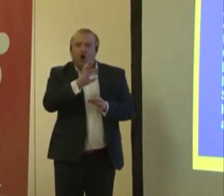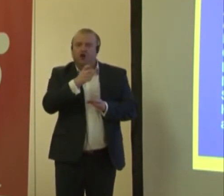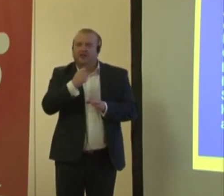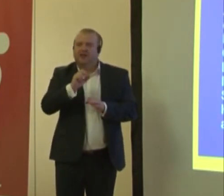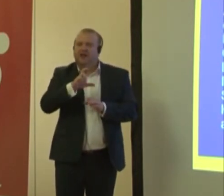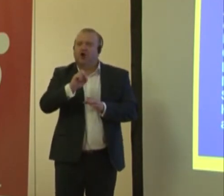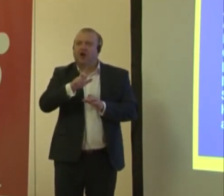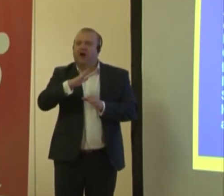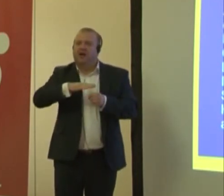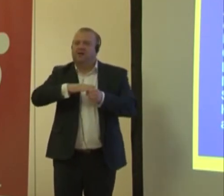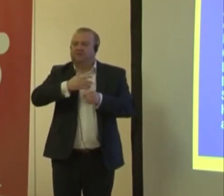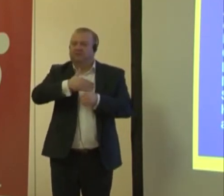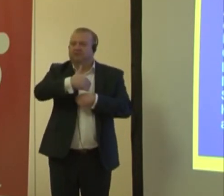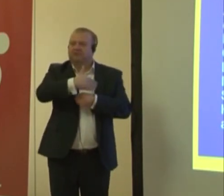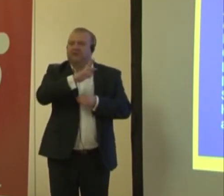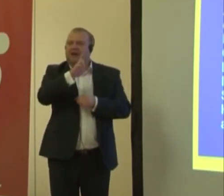end, Małgorzata